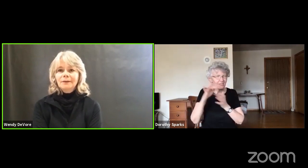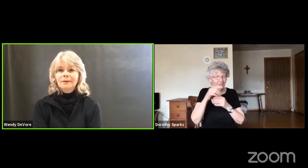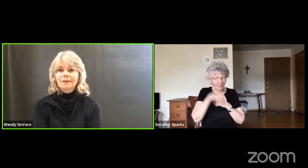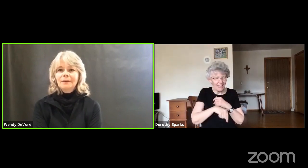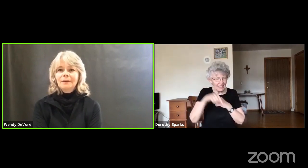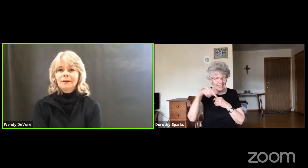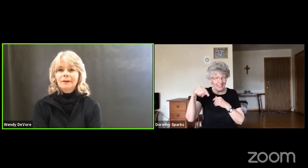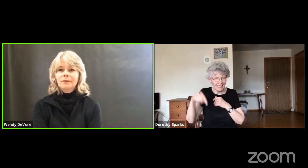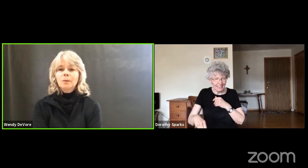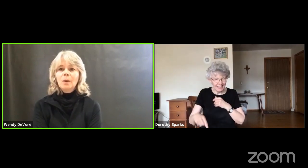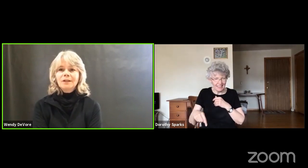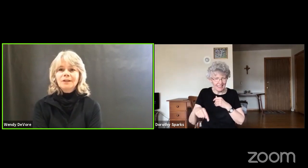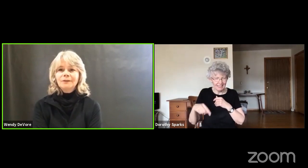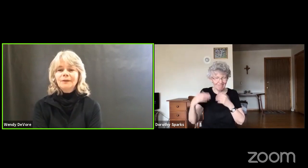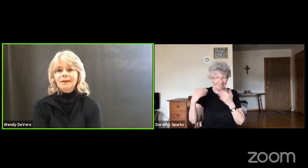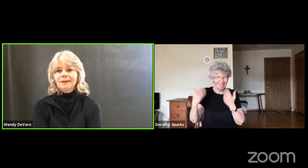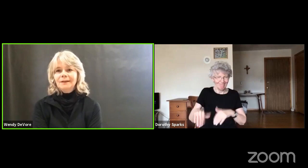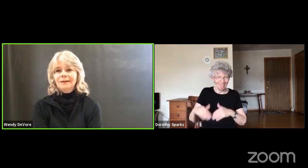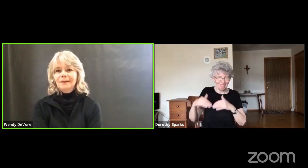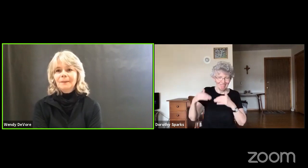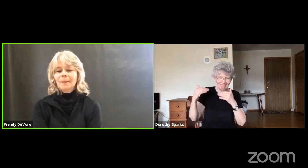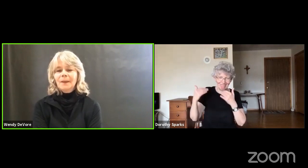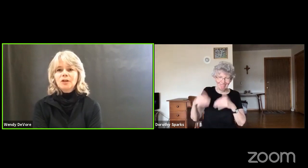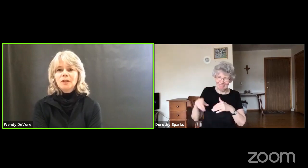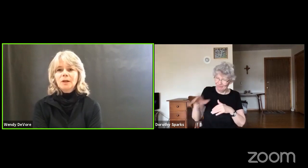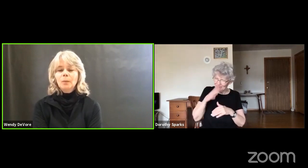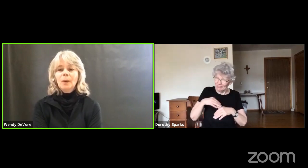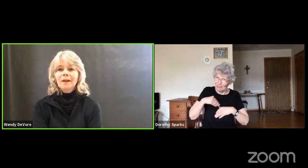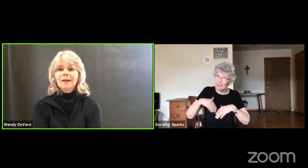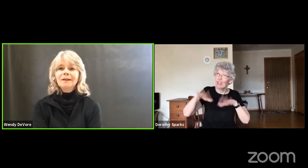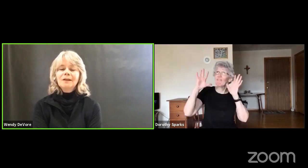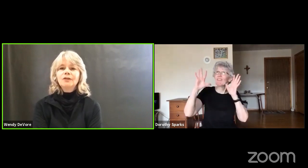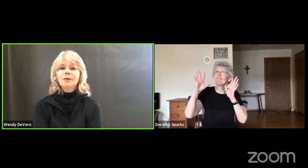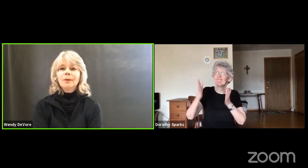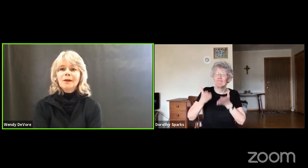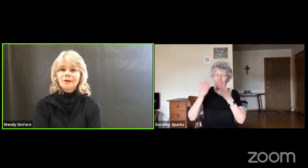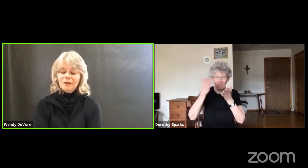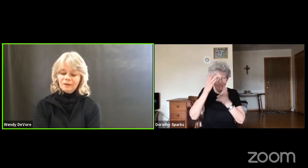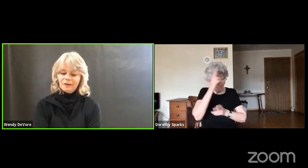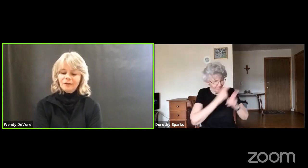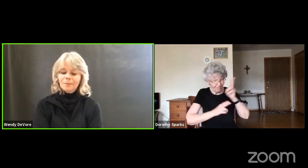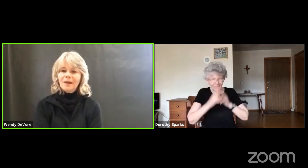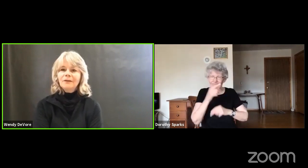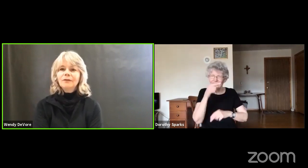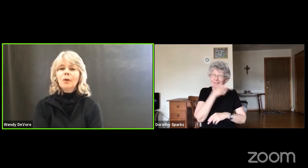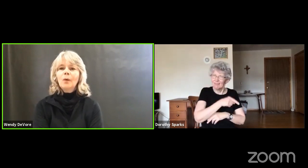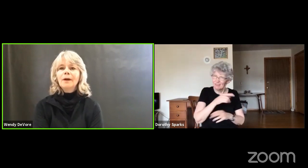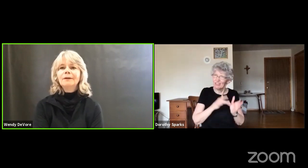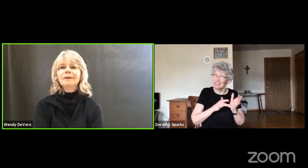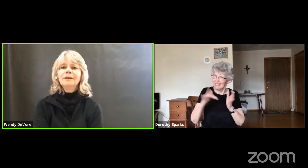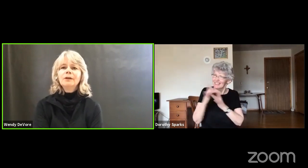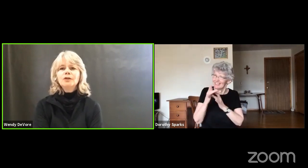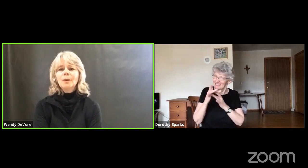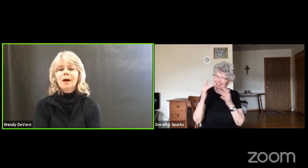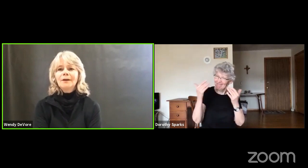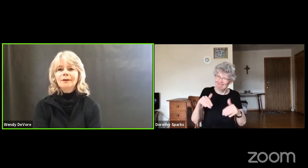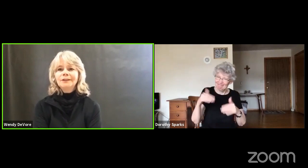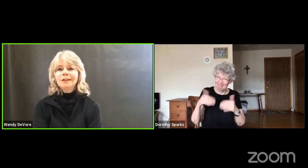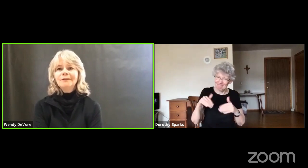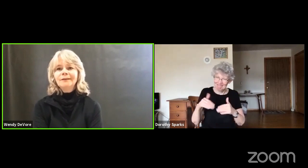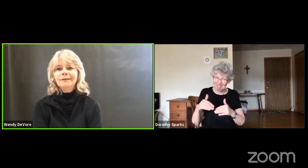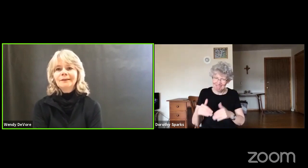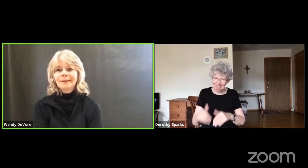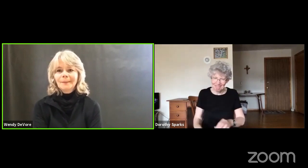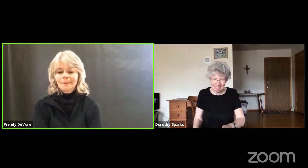out to wash his feet. And she willingly surrendered this expensive oil to